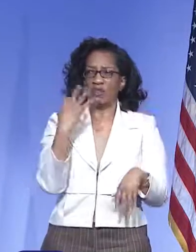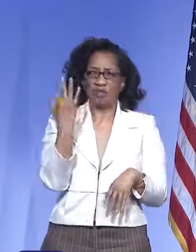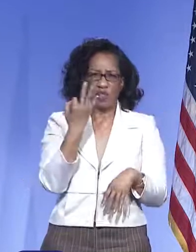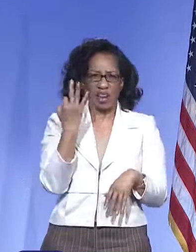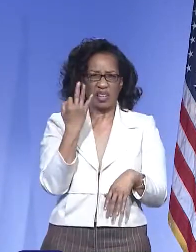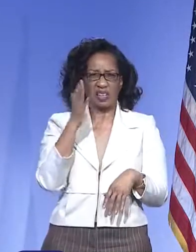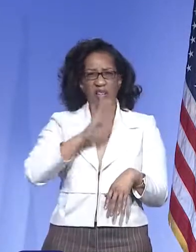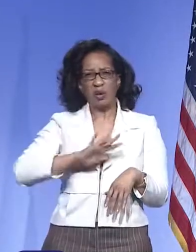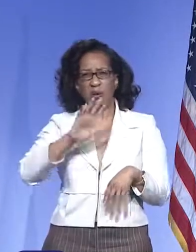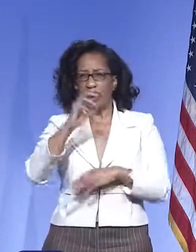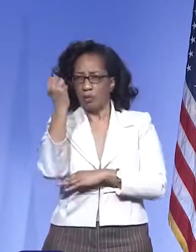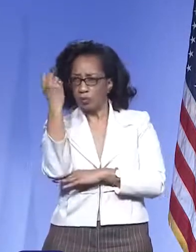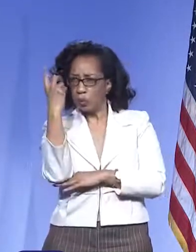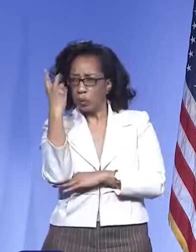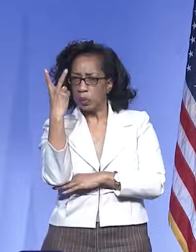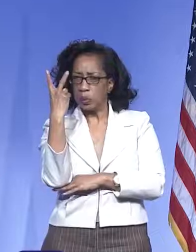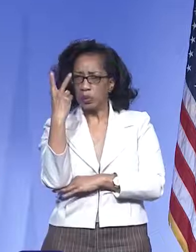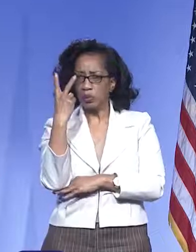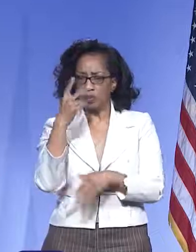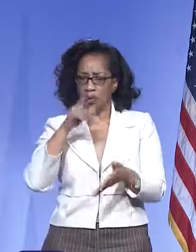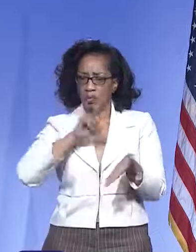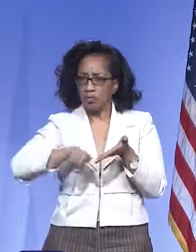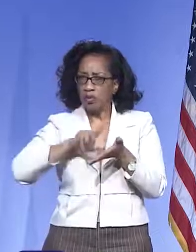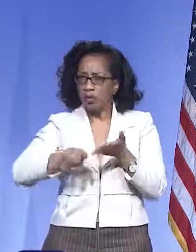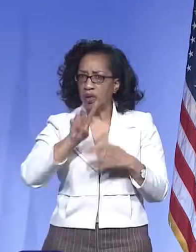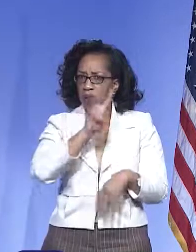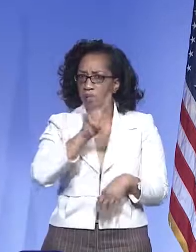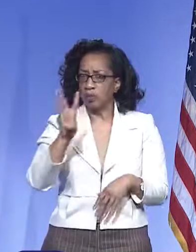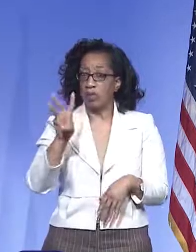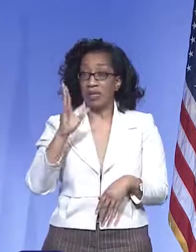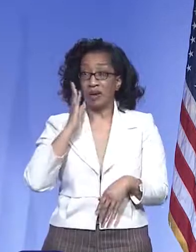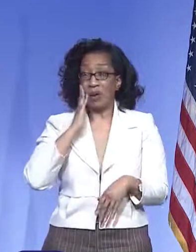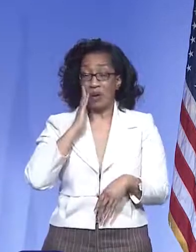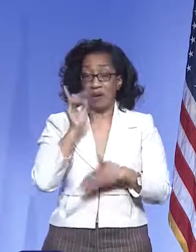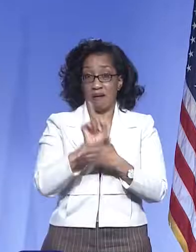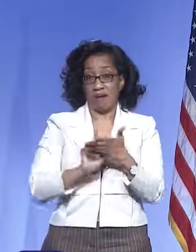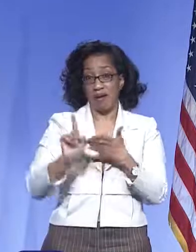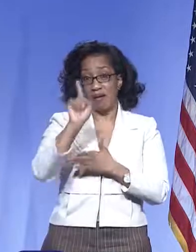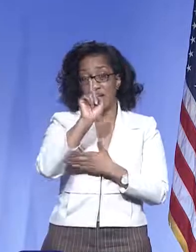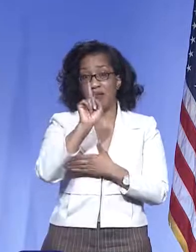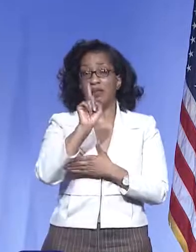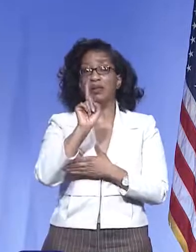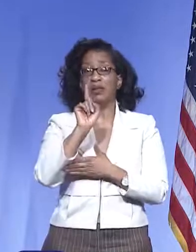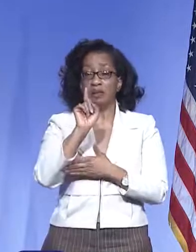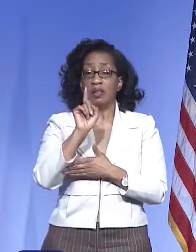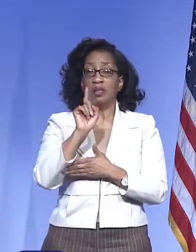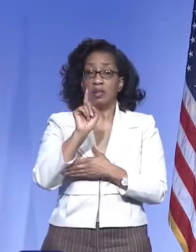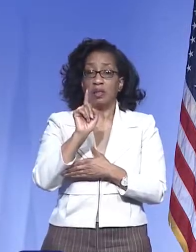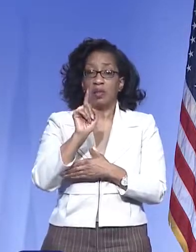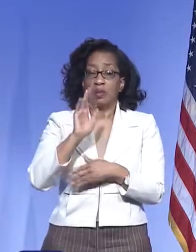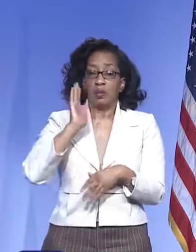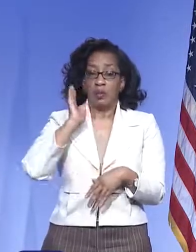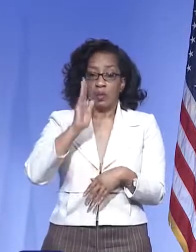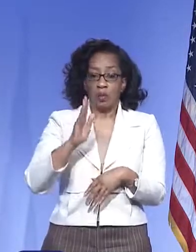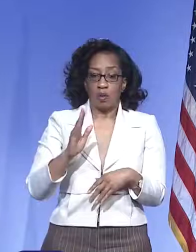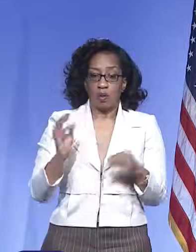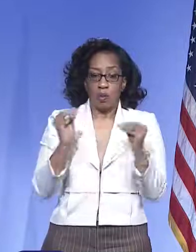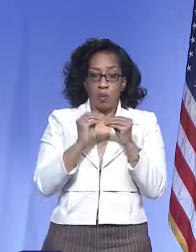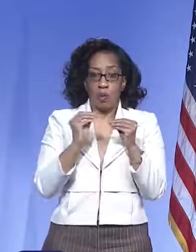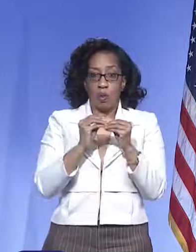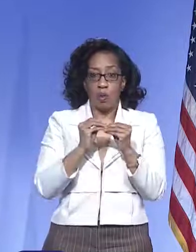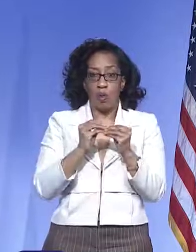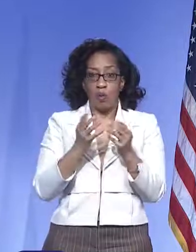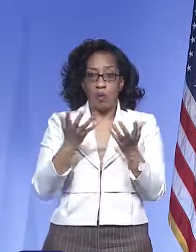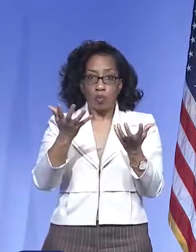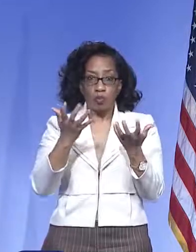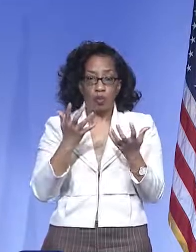so you should be looking for those appointments. And I realize for next week, our demand will far outstrip the number of doses